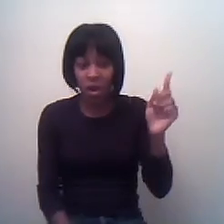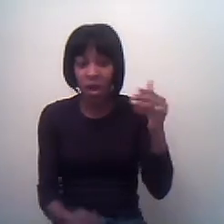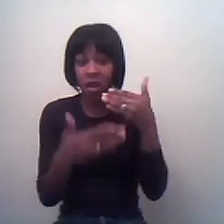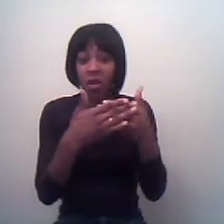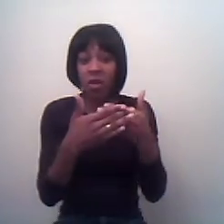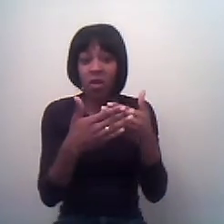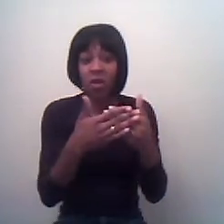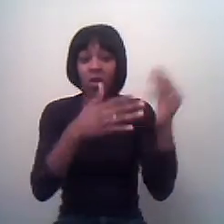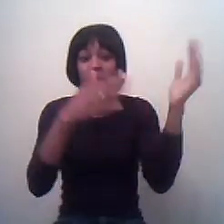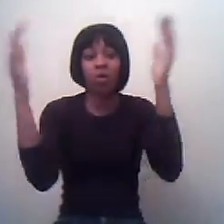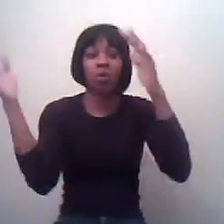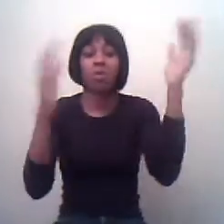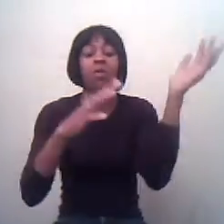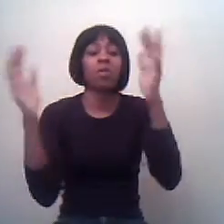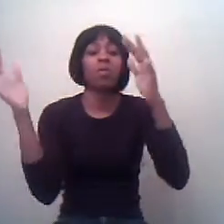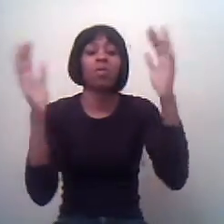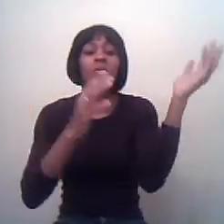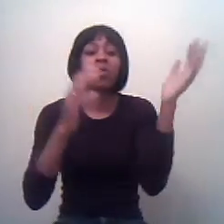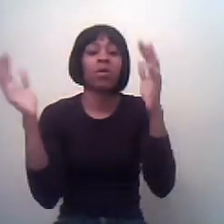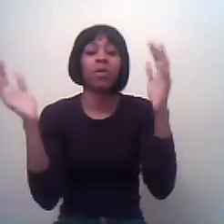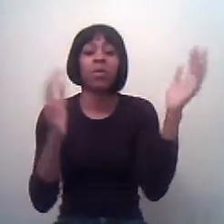I can only get within 35 degrees of the prevailing wind.